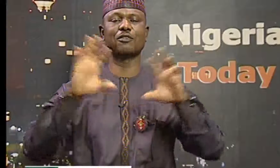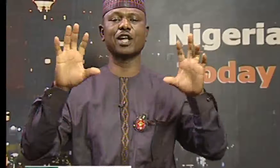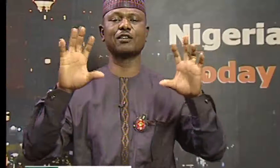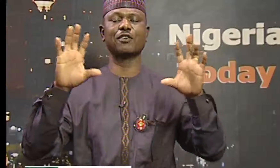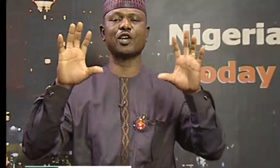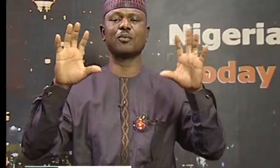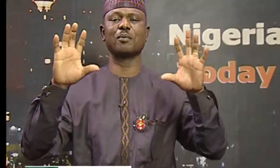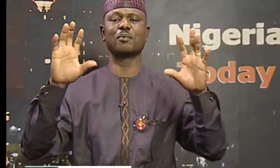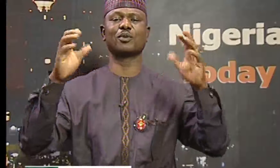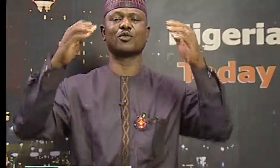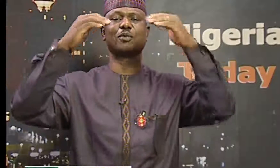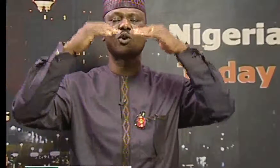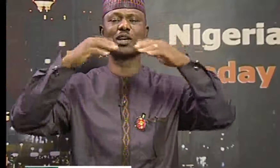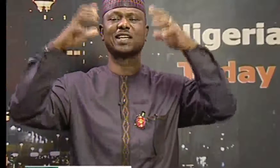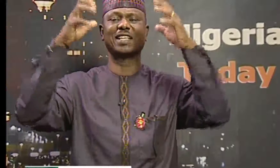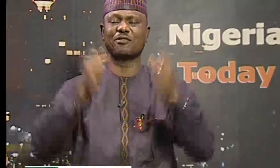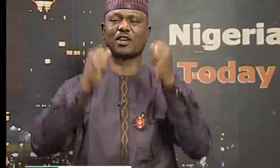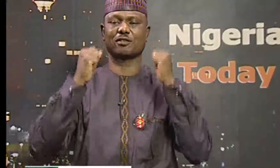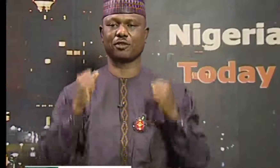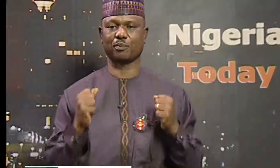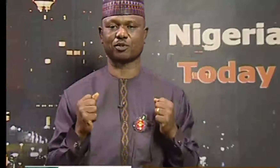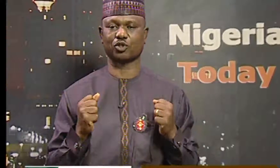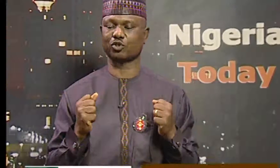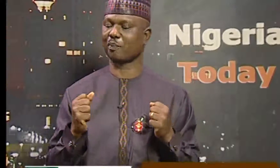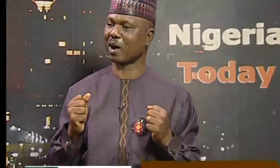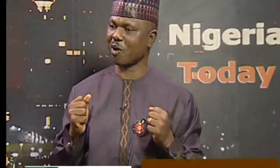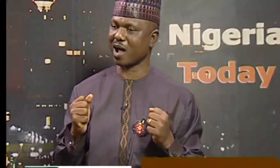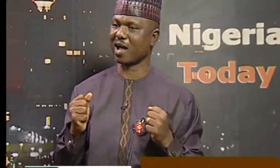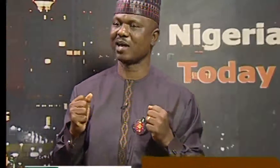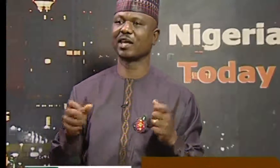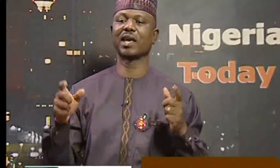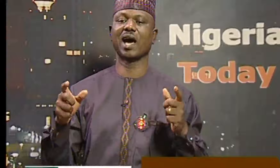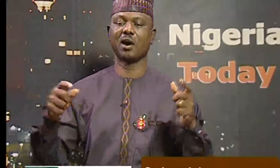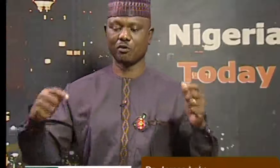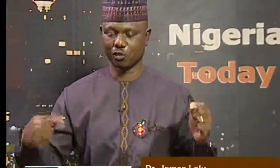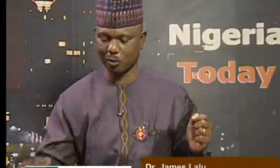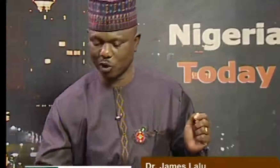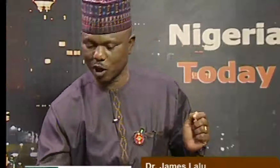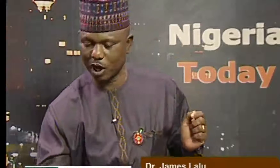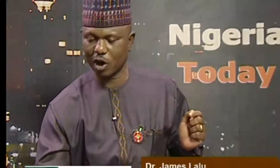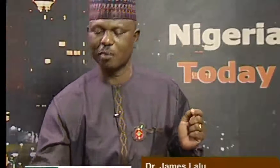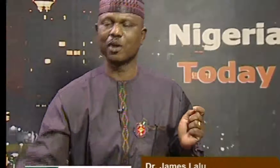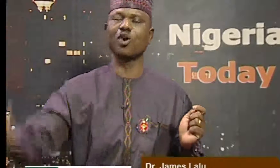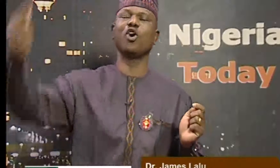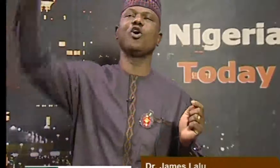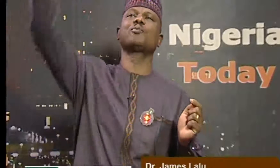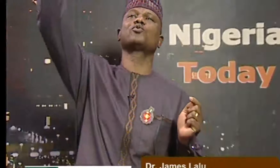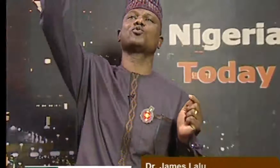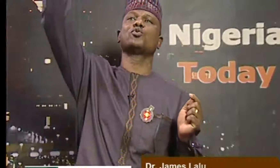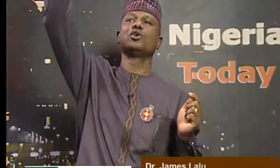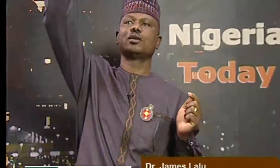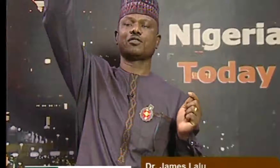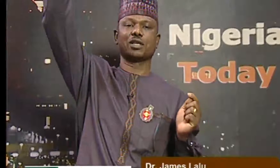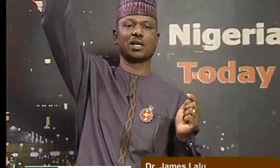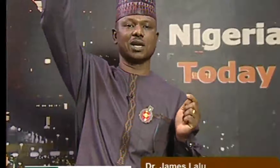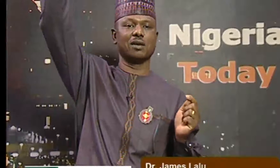have different human beings from the holding different positions of power here, from local government up